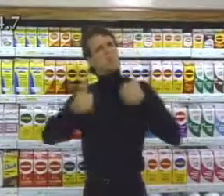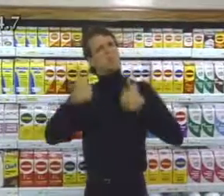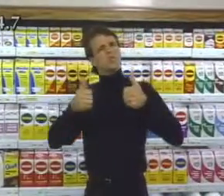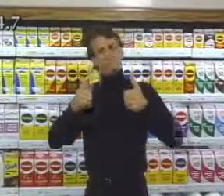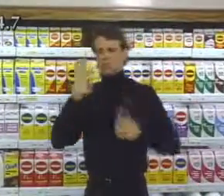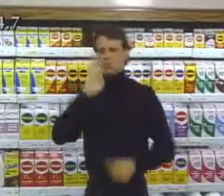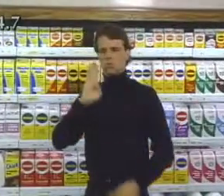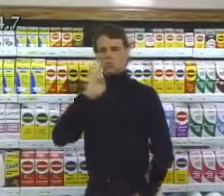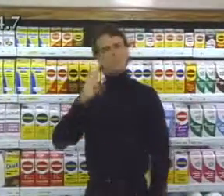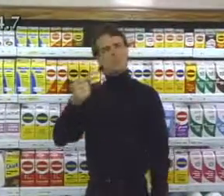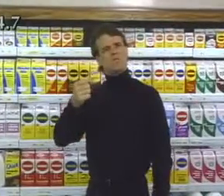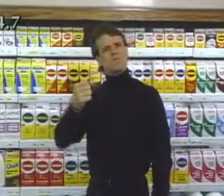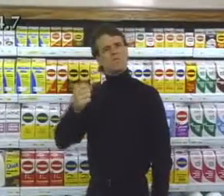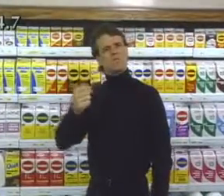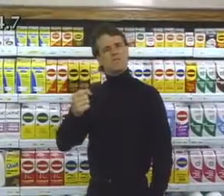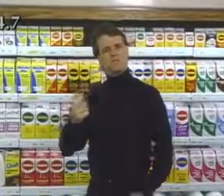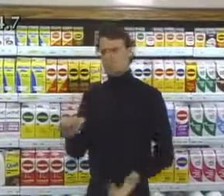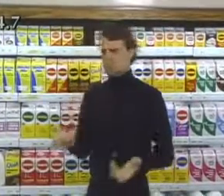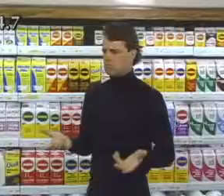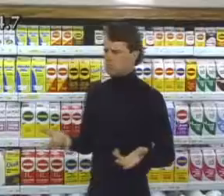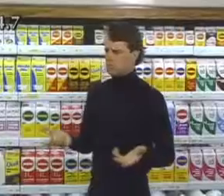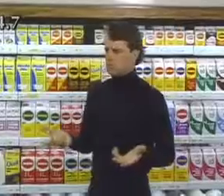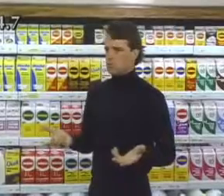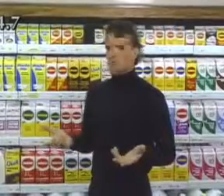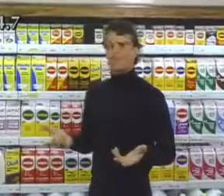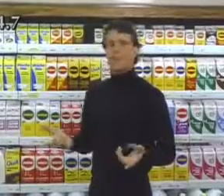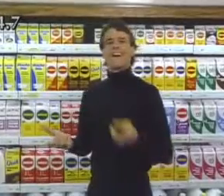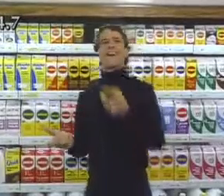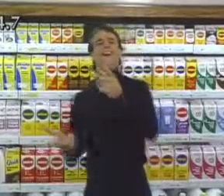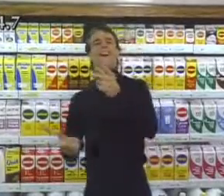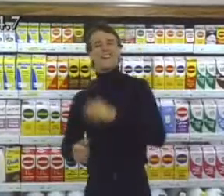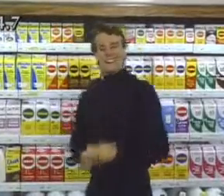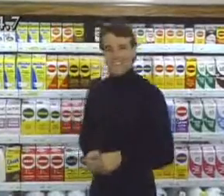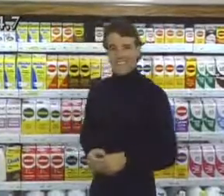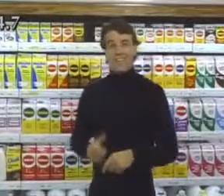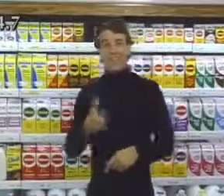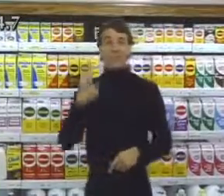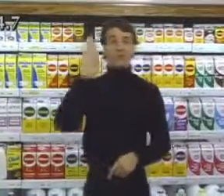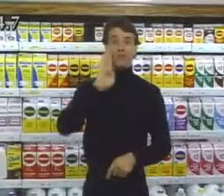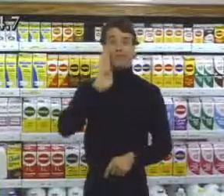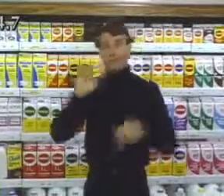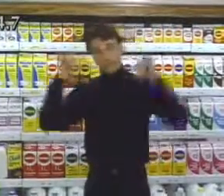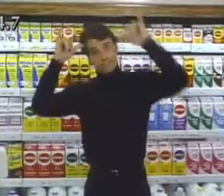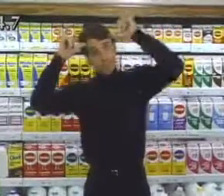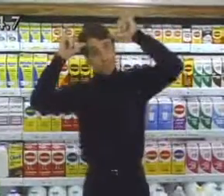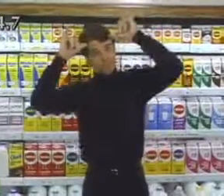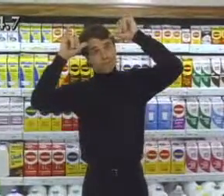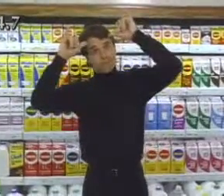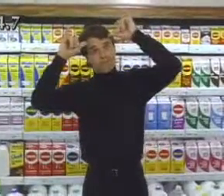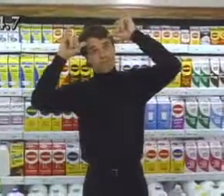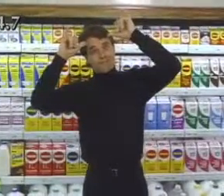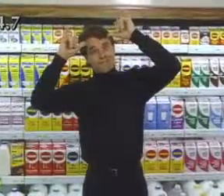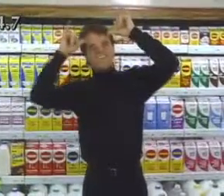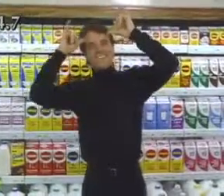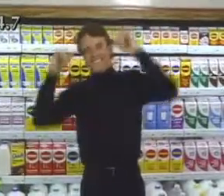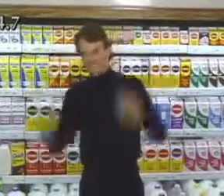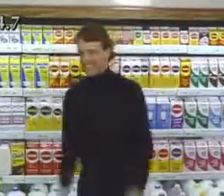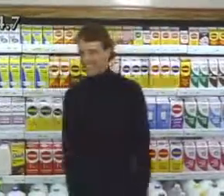cow which gives brown milk? Oh, well, maybe it was a brown cow.